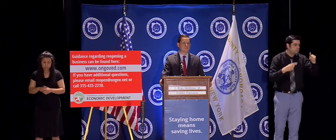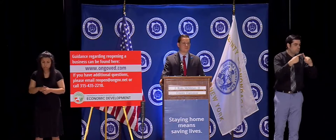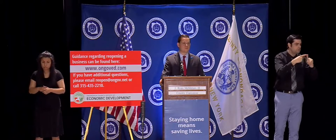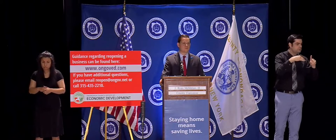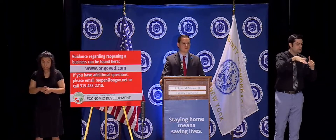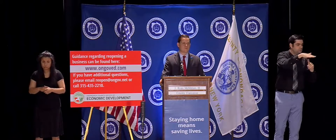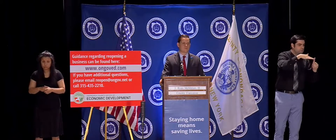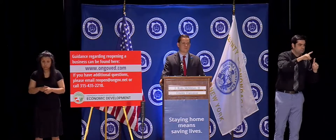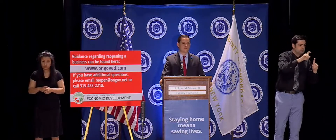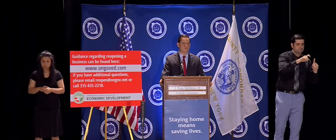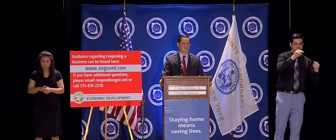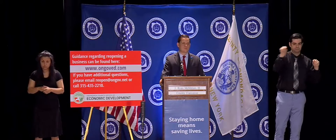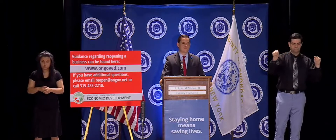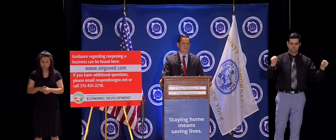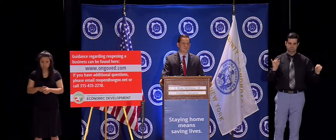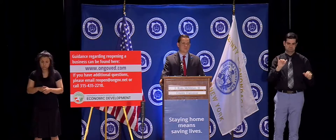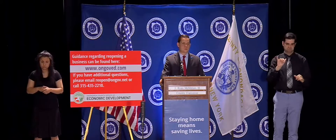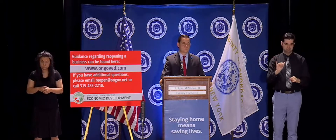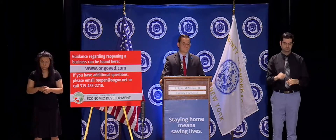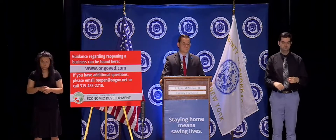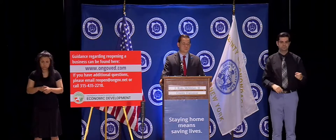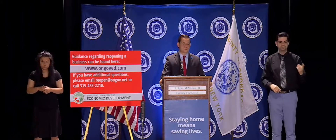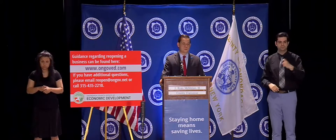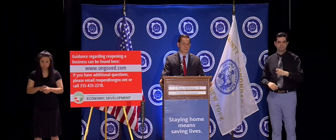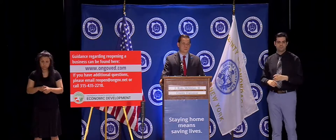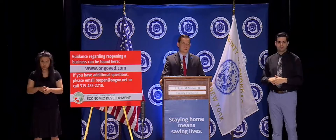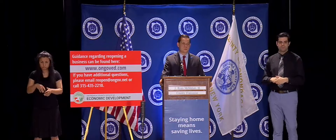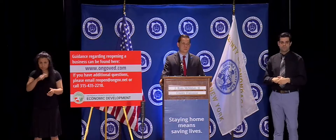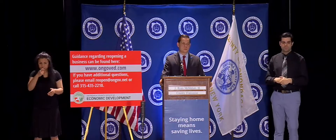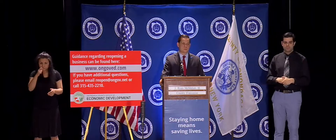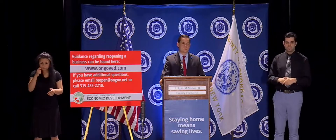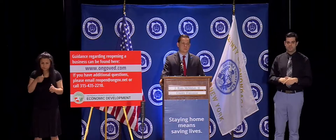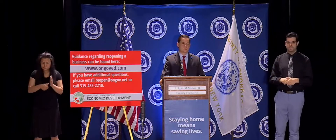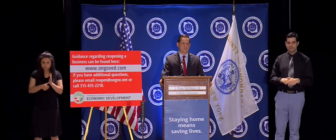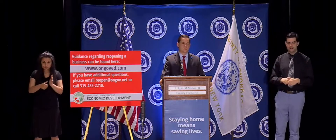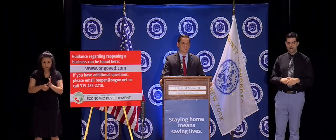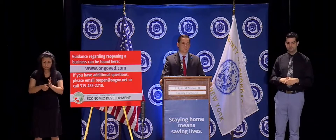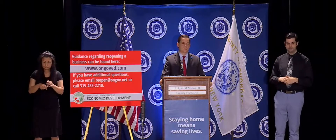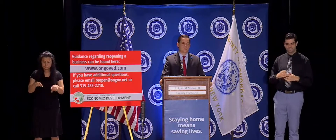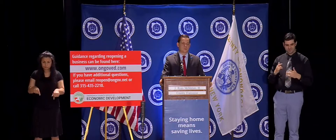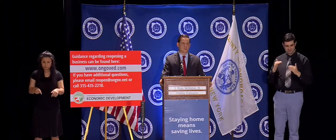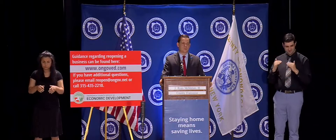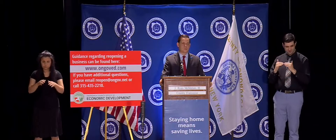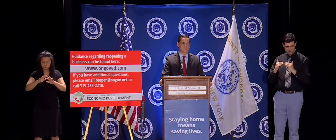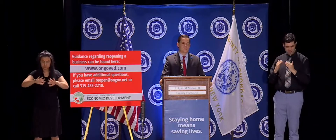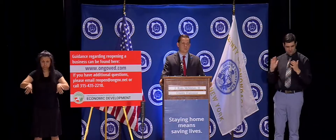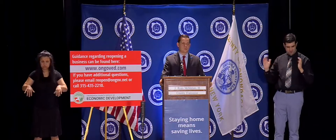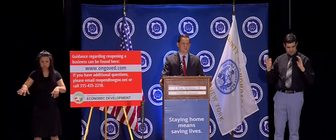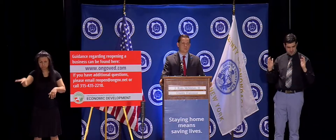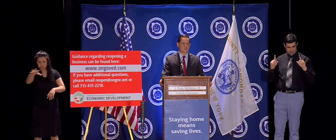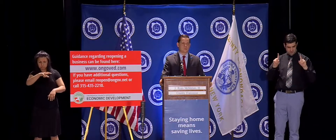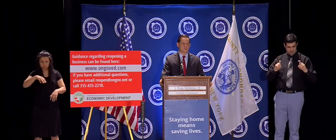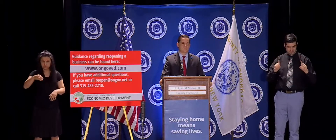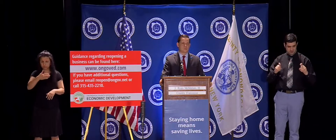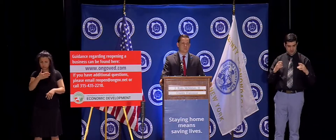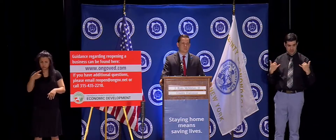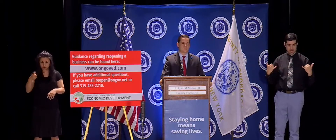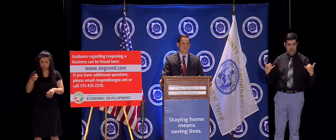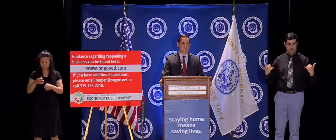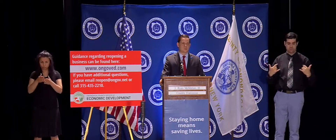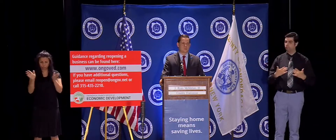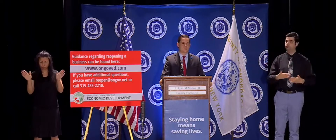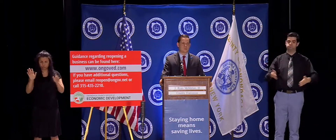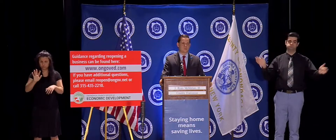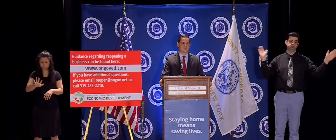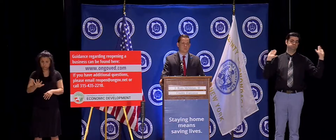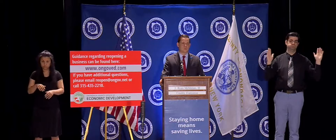now, these tests you're getting back, when you've expanded the testing, where before only you had to meet whatever list